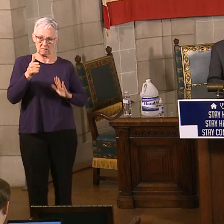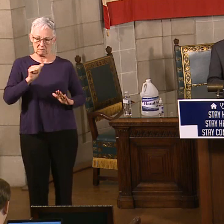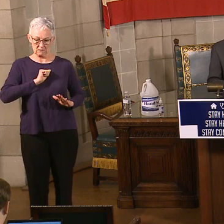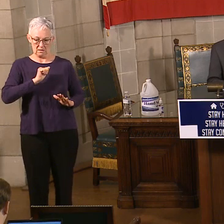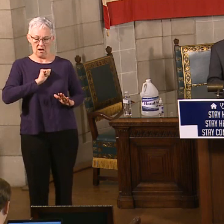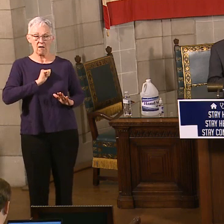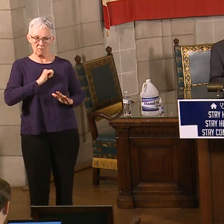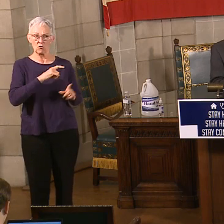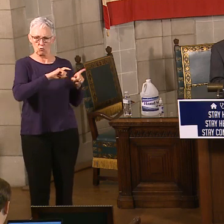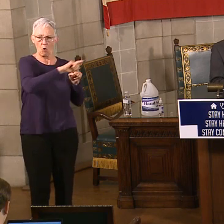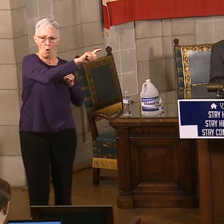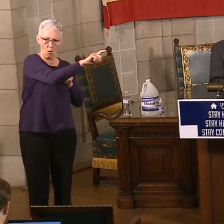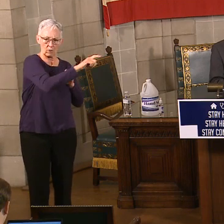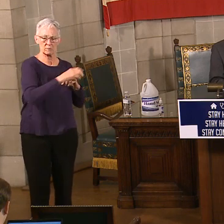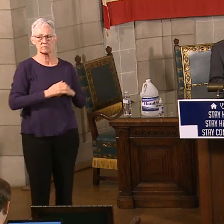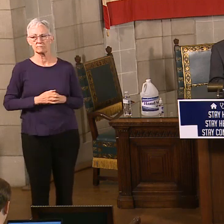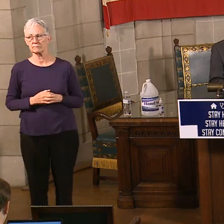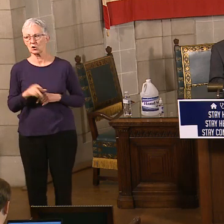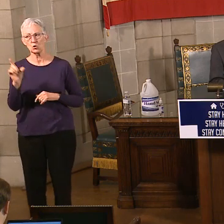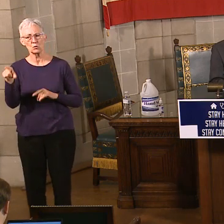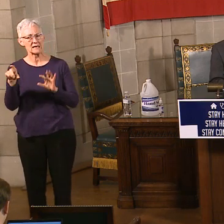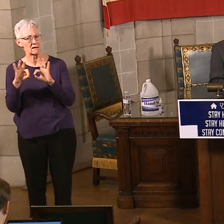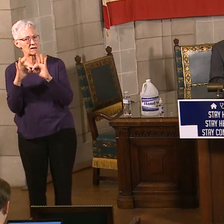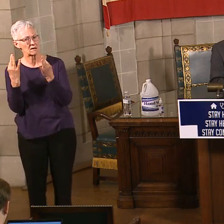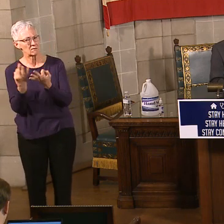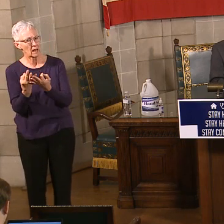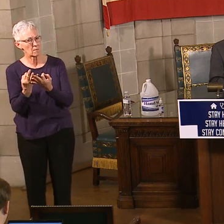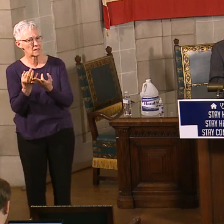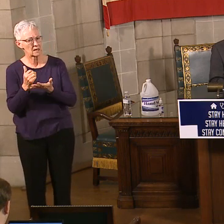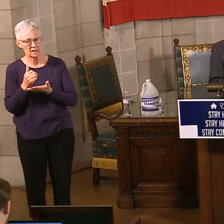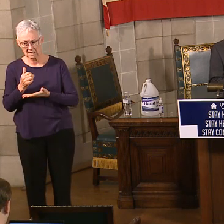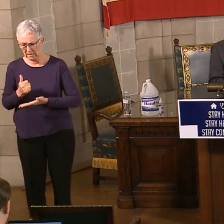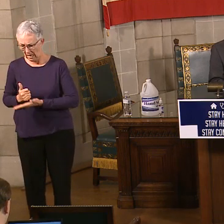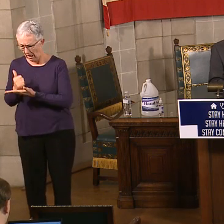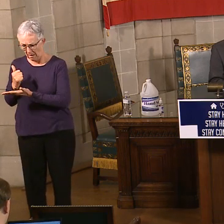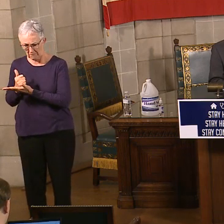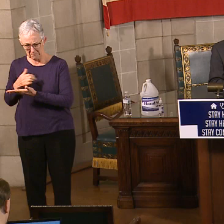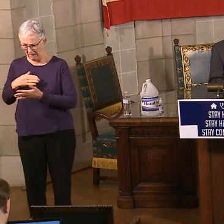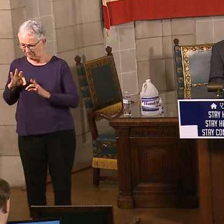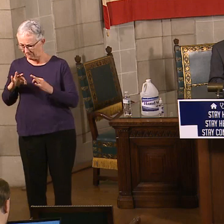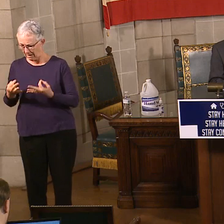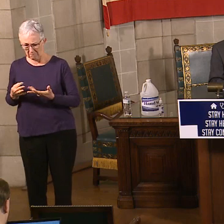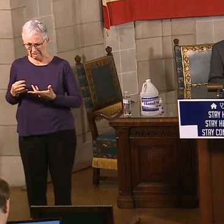help, reach out to the Nebraska Family Help Hotline, which is